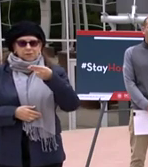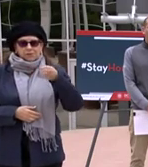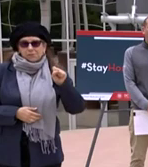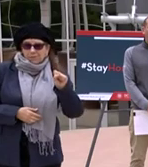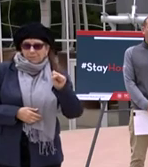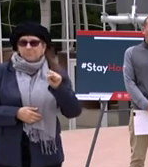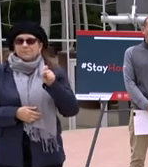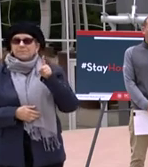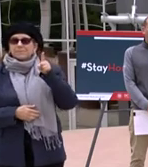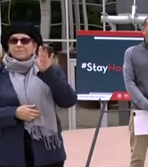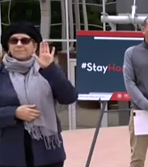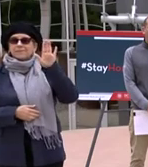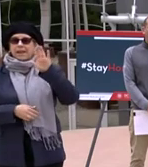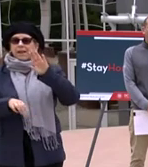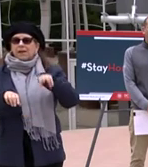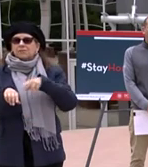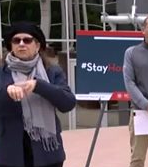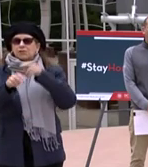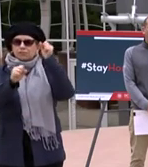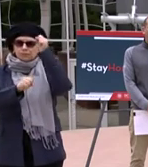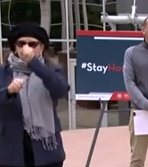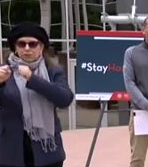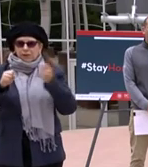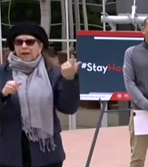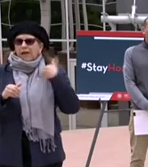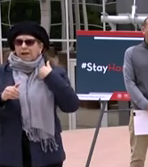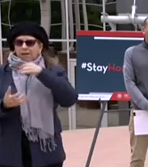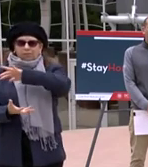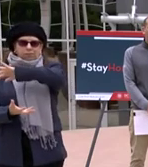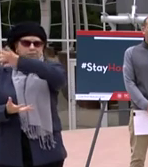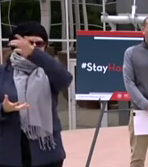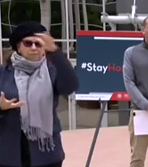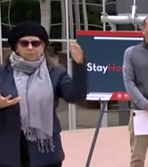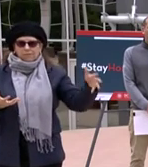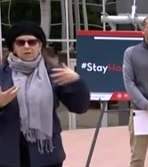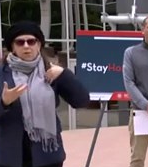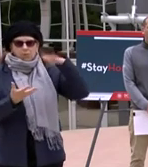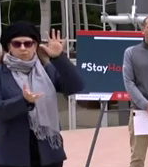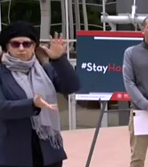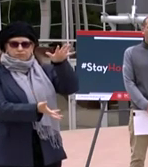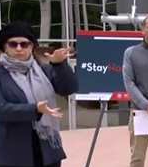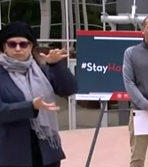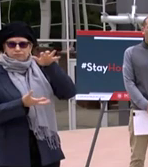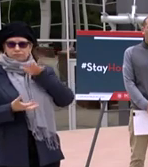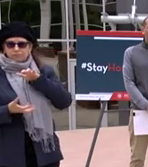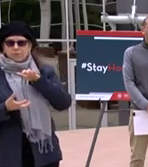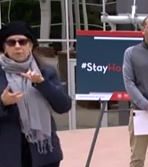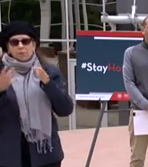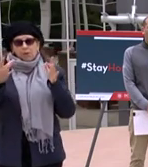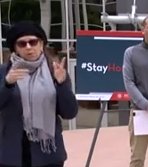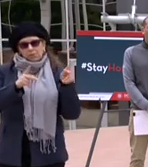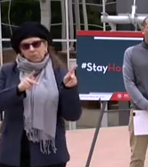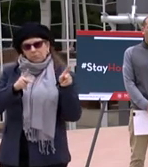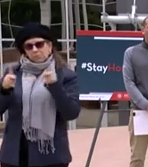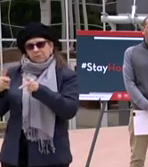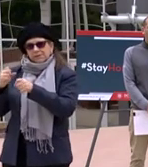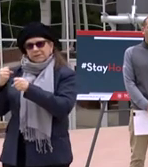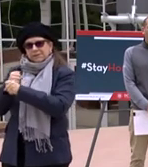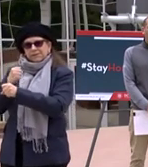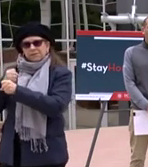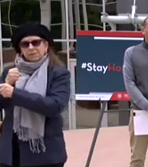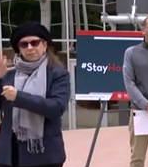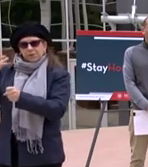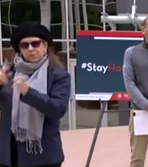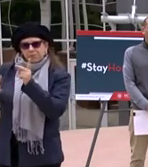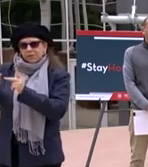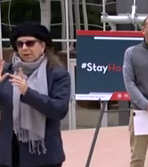move forward and continue to rely on data to understand our need and to understand what our burn rate for the PPE and